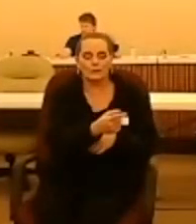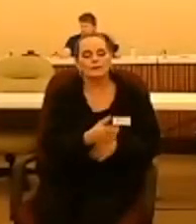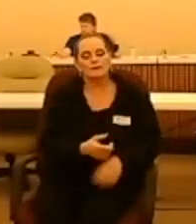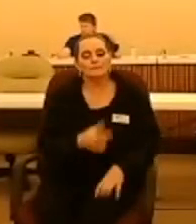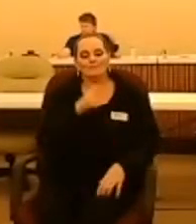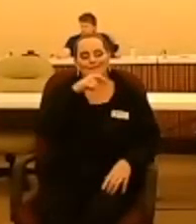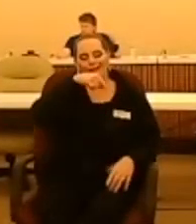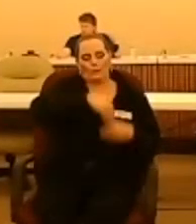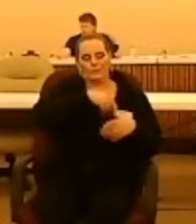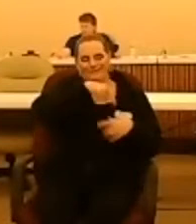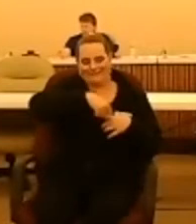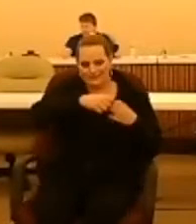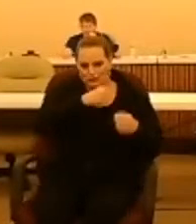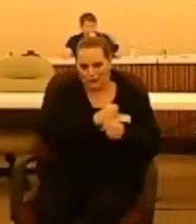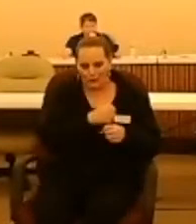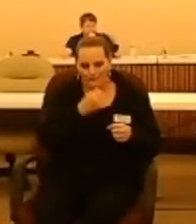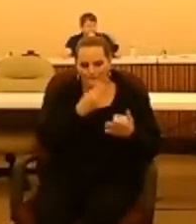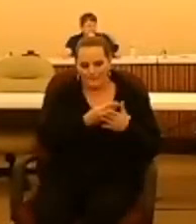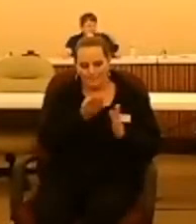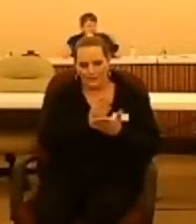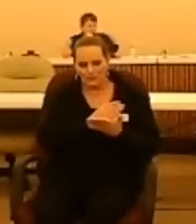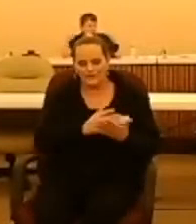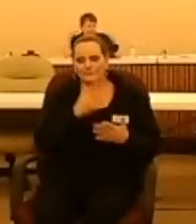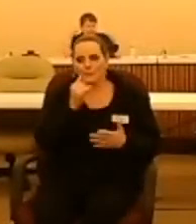next year.